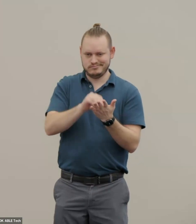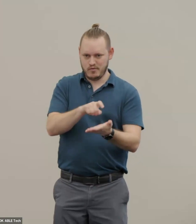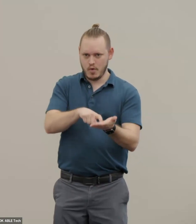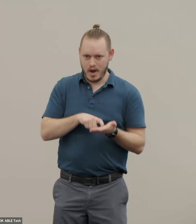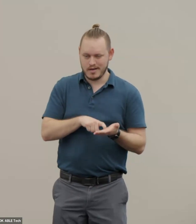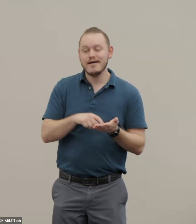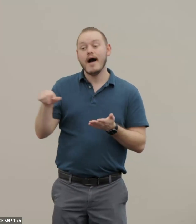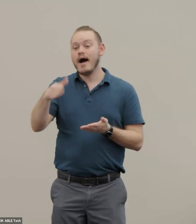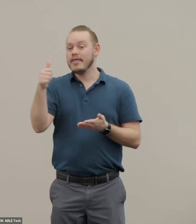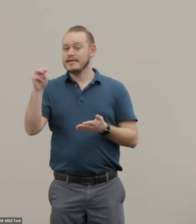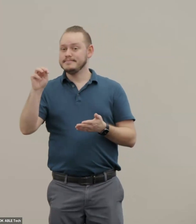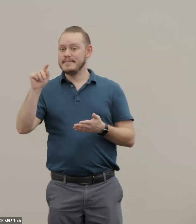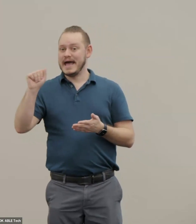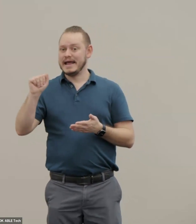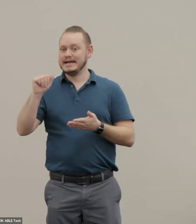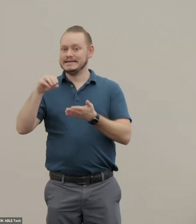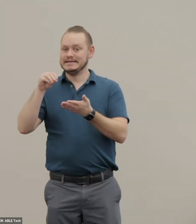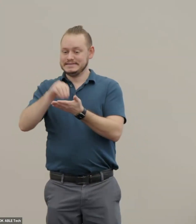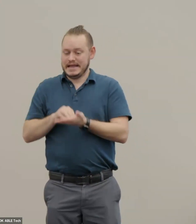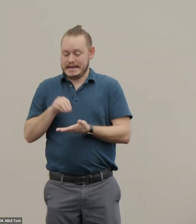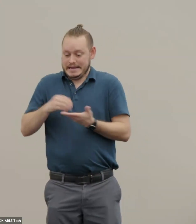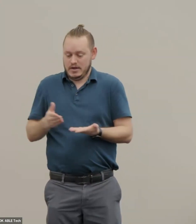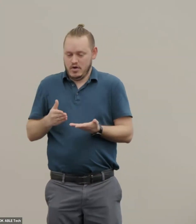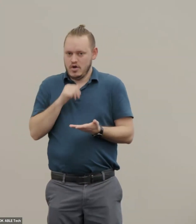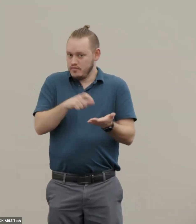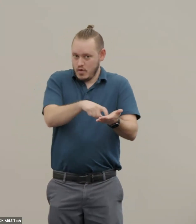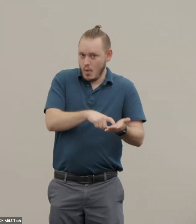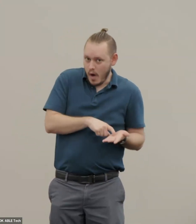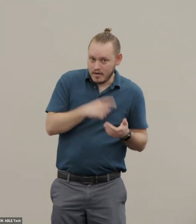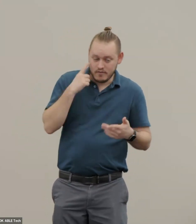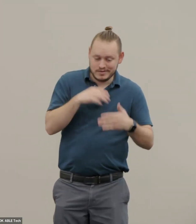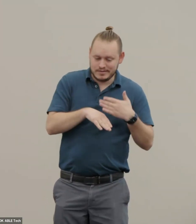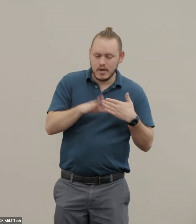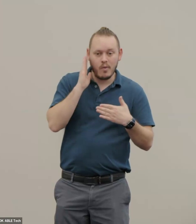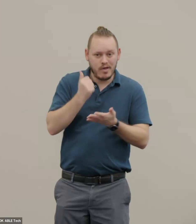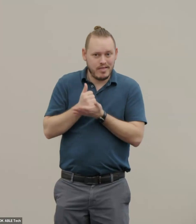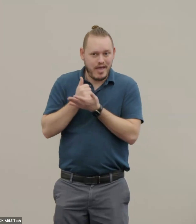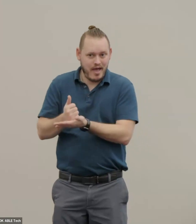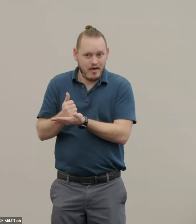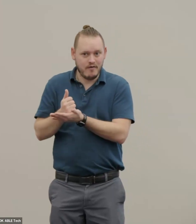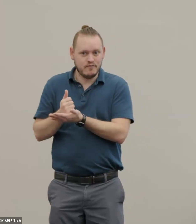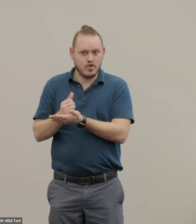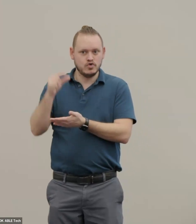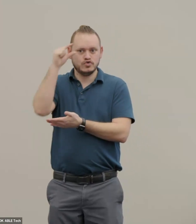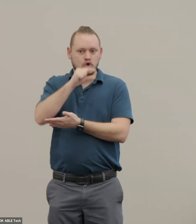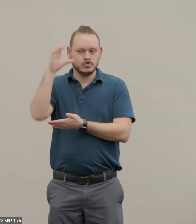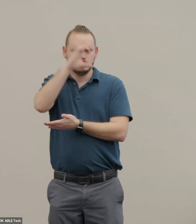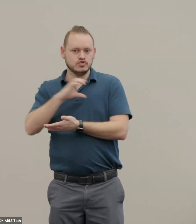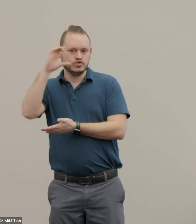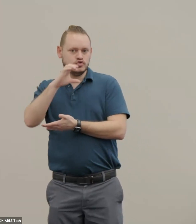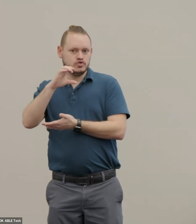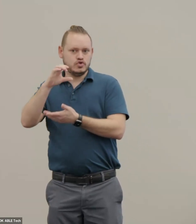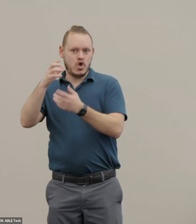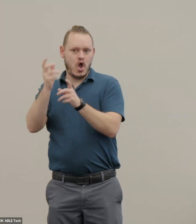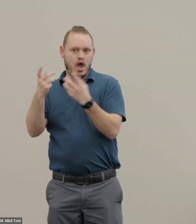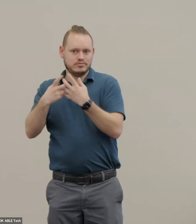metadata in here that are not required for accessibility, but will help with search engine optimization. It'll help your